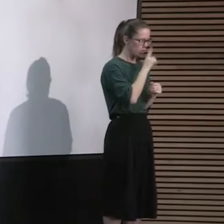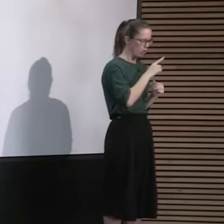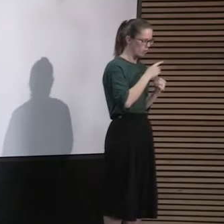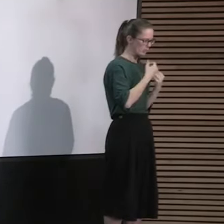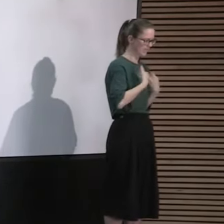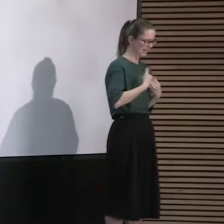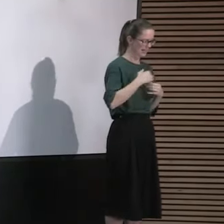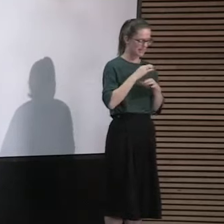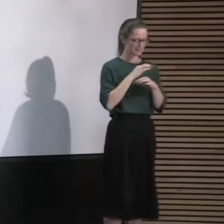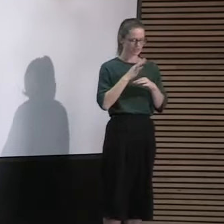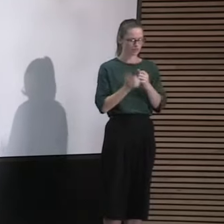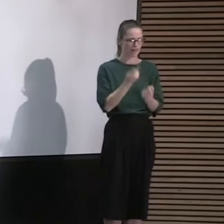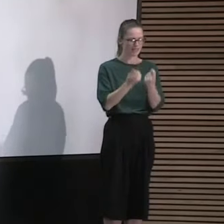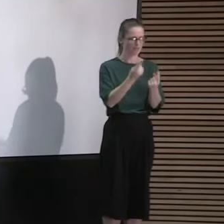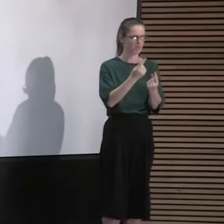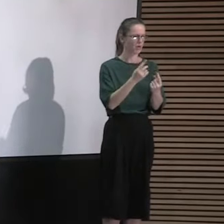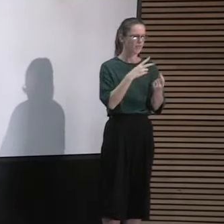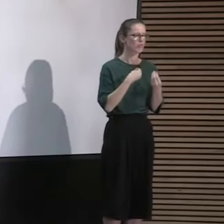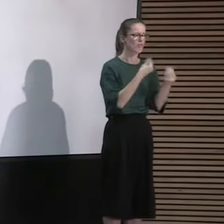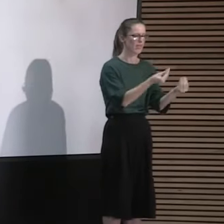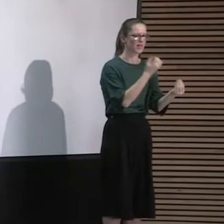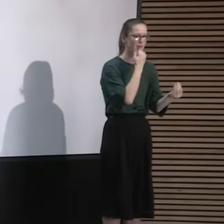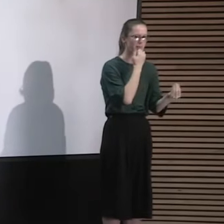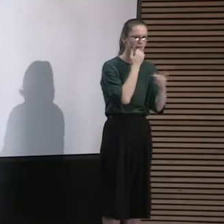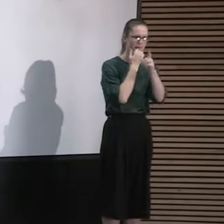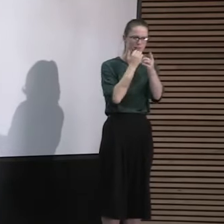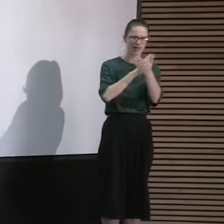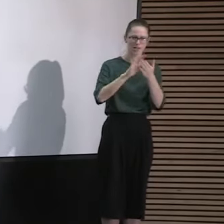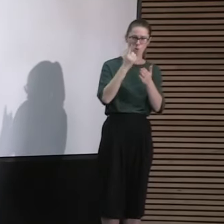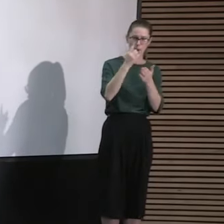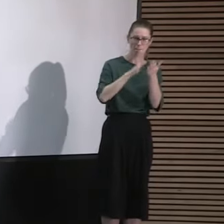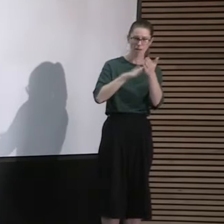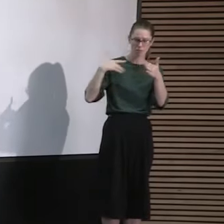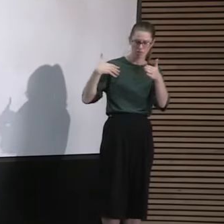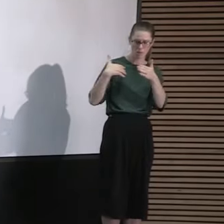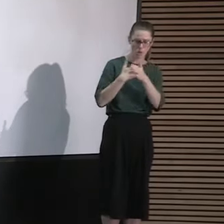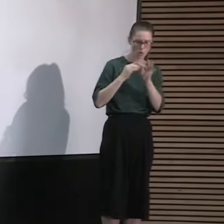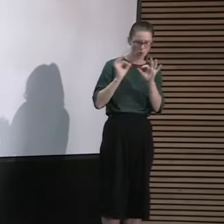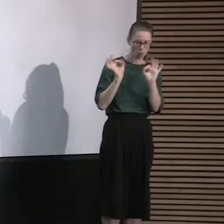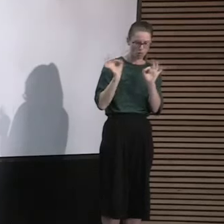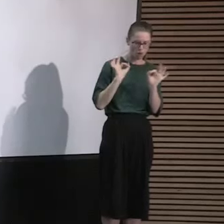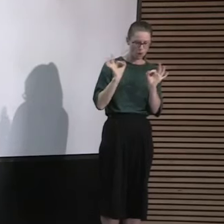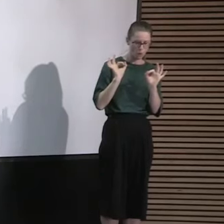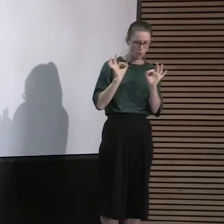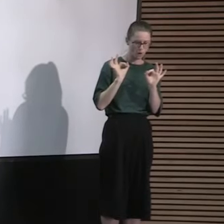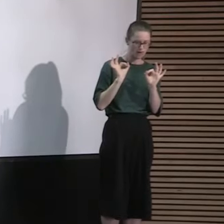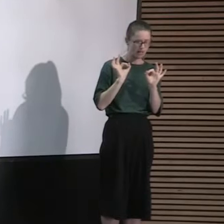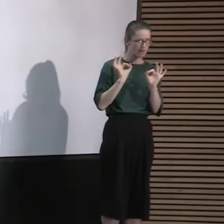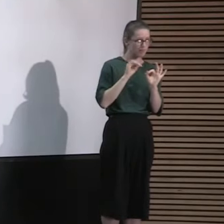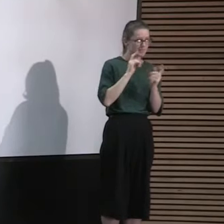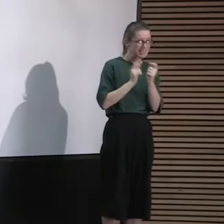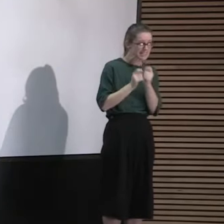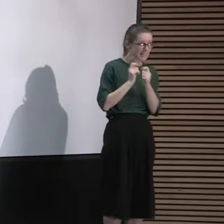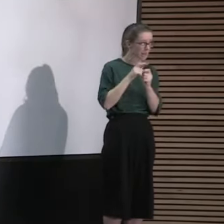testing. So we'll need to get that number to you and see if we can break that down a Just little to bit. be clear, we went a month without it after you promised it. So I can